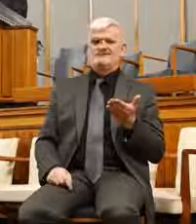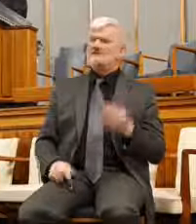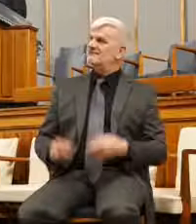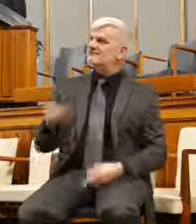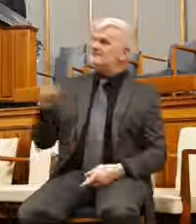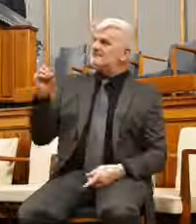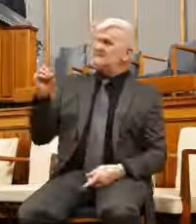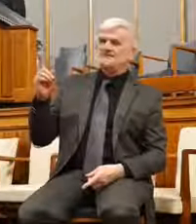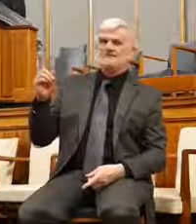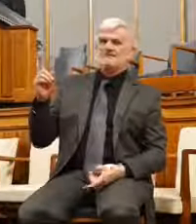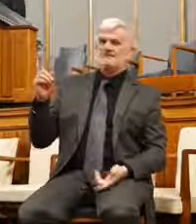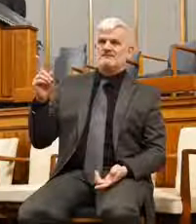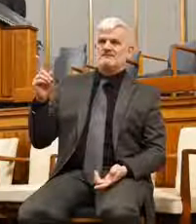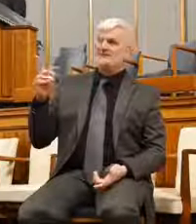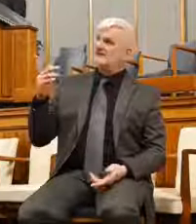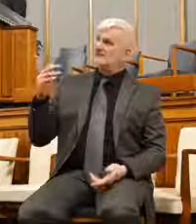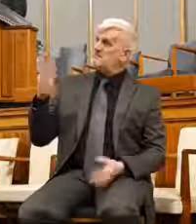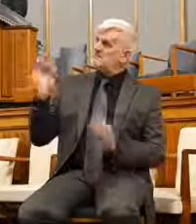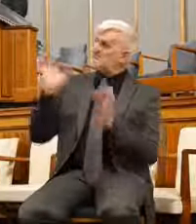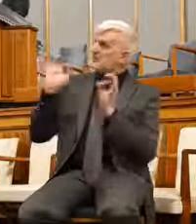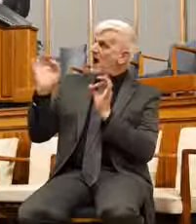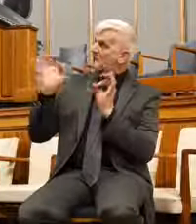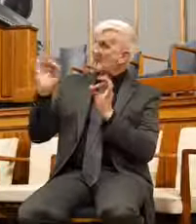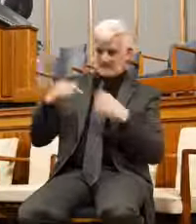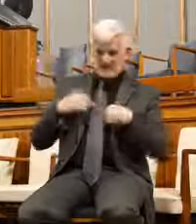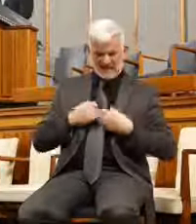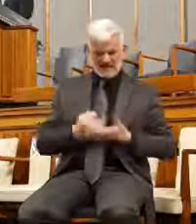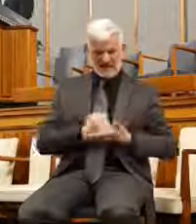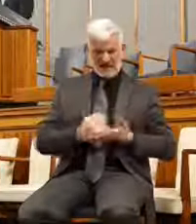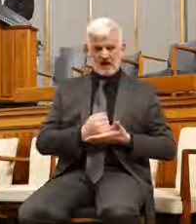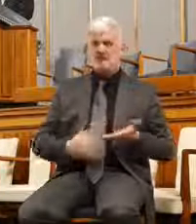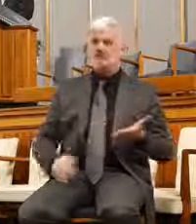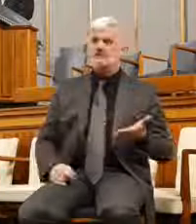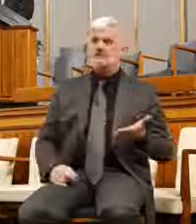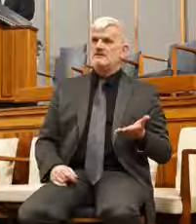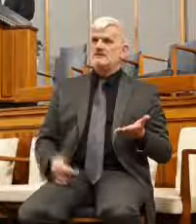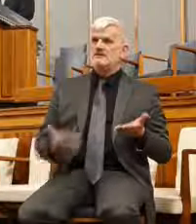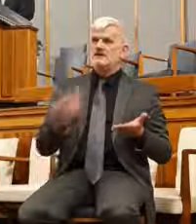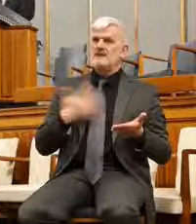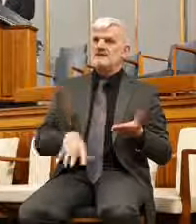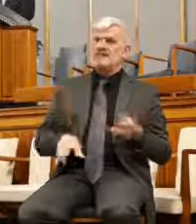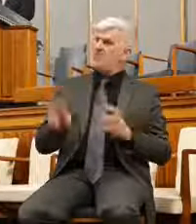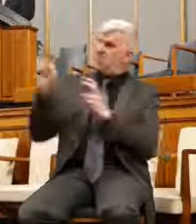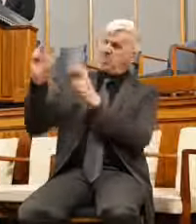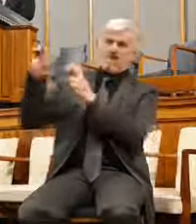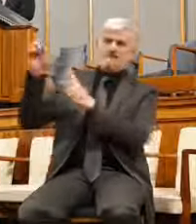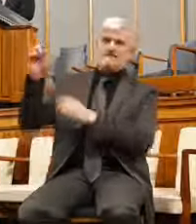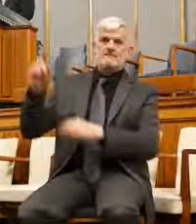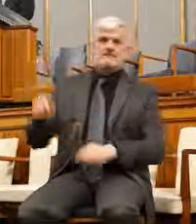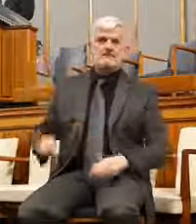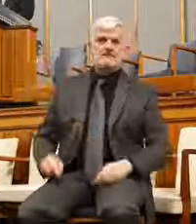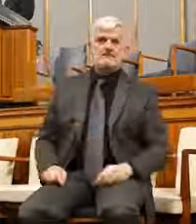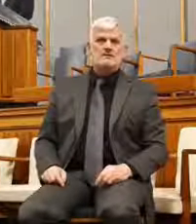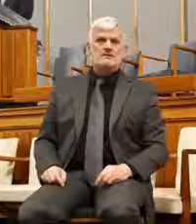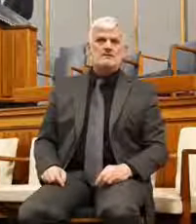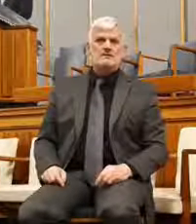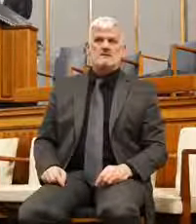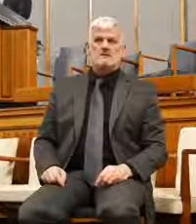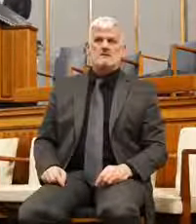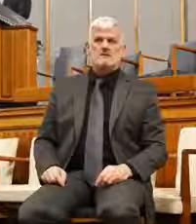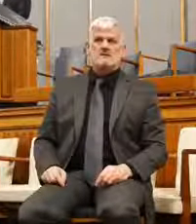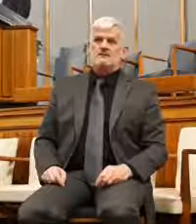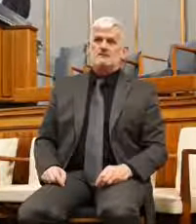the injurers. The one who has been wronged, Almighty God, the one who